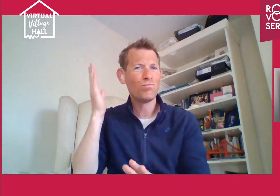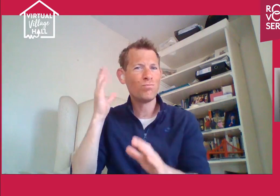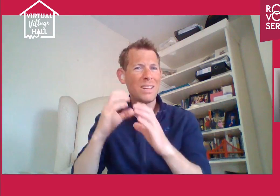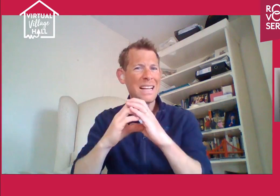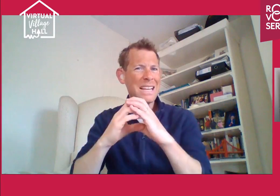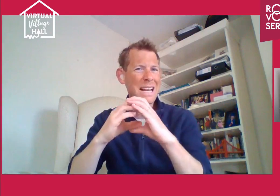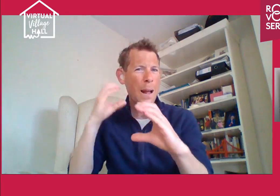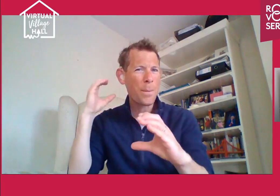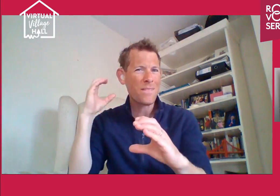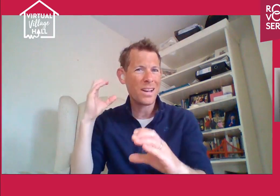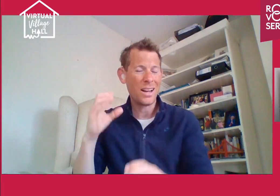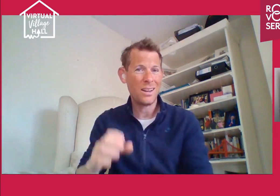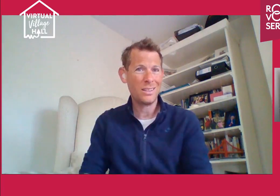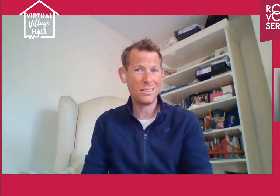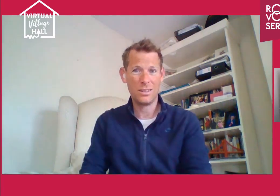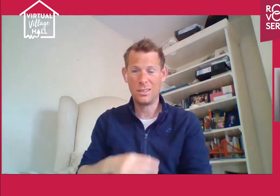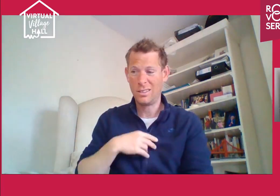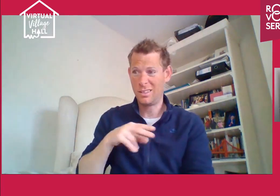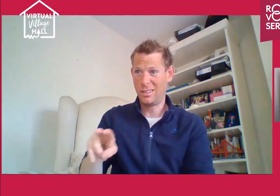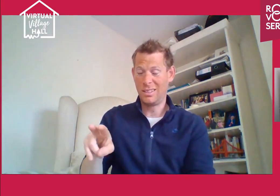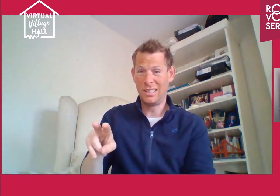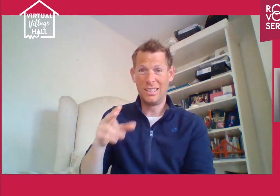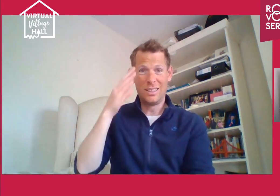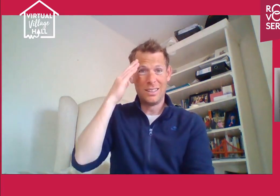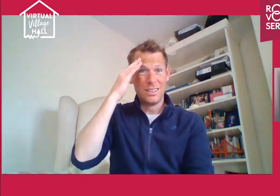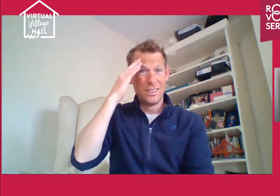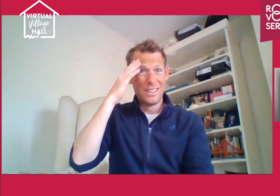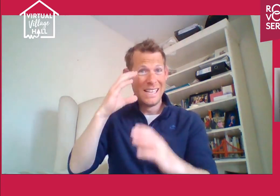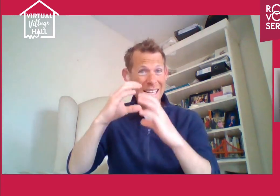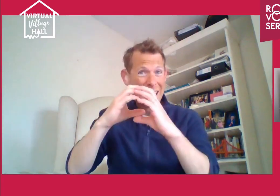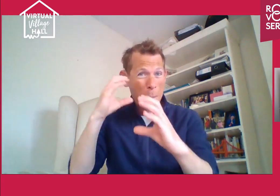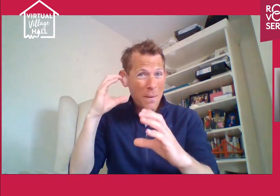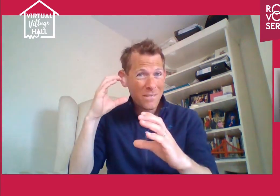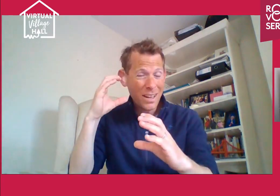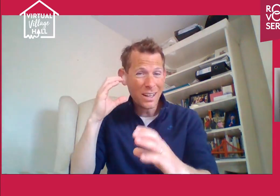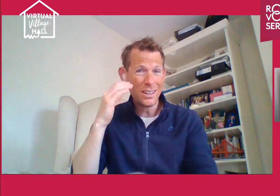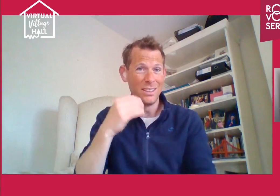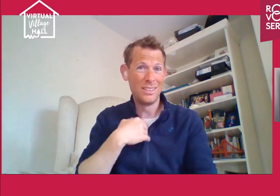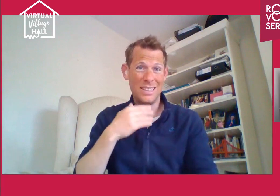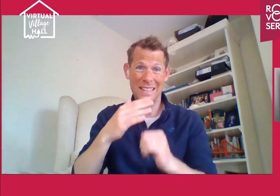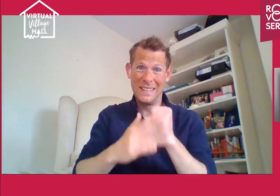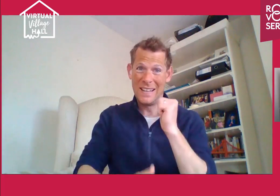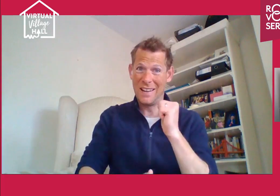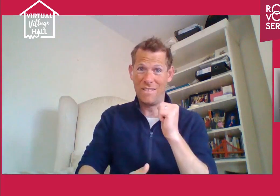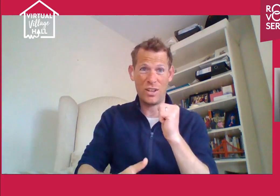And he said he wants to go away in a camper van. I thought, a camper van?